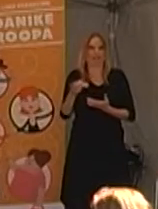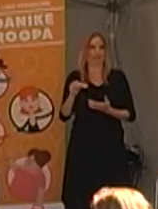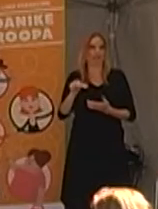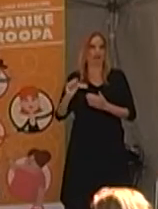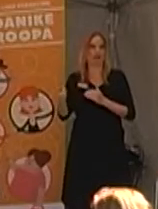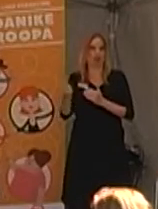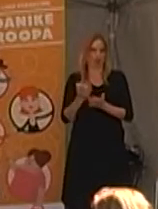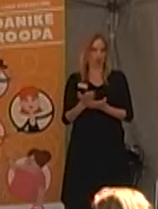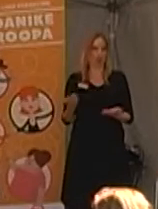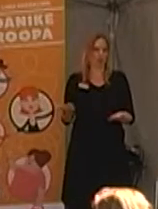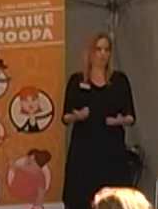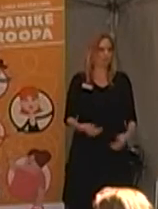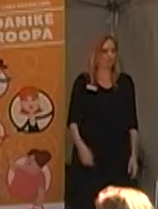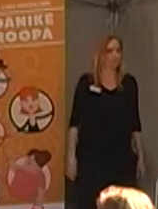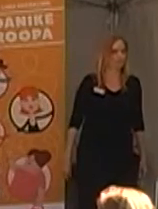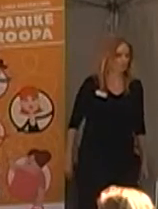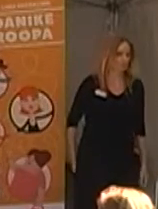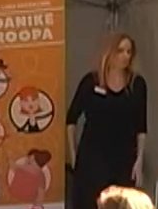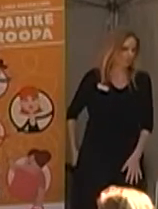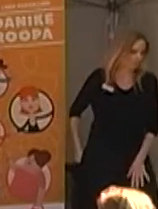disillusionment, I would say.